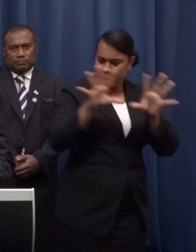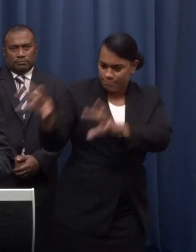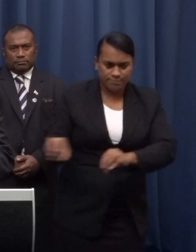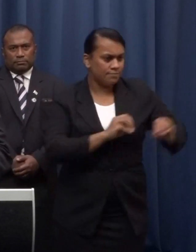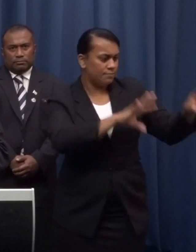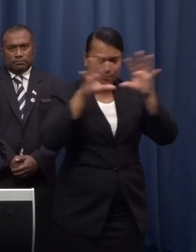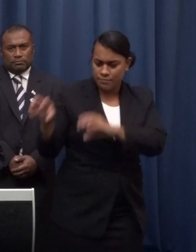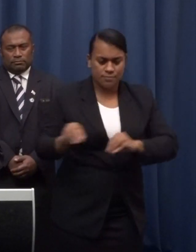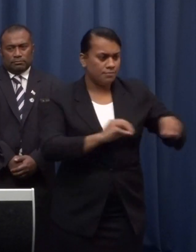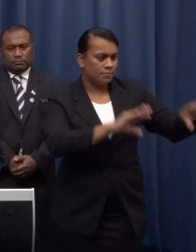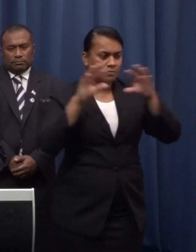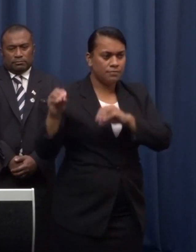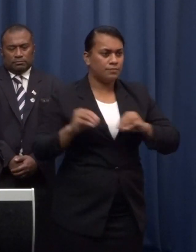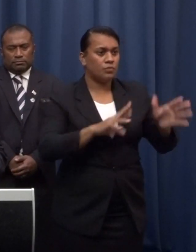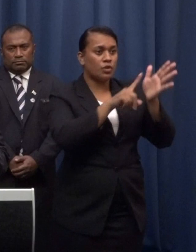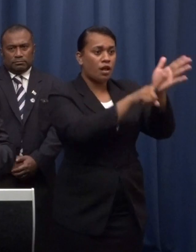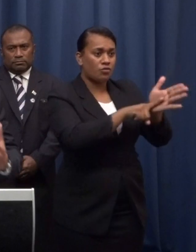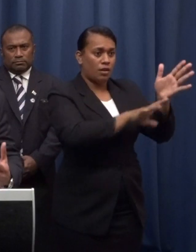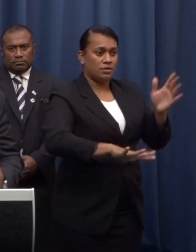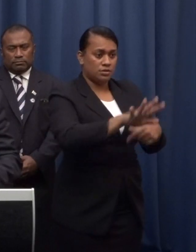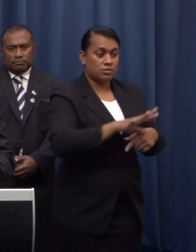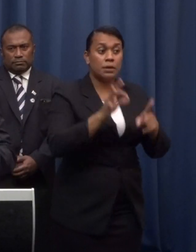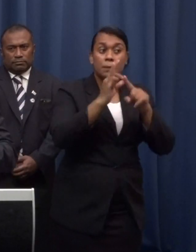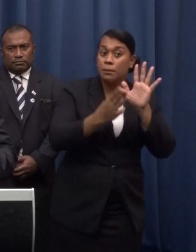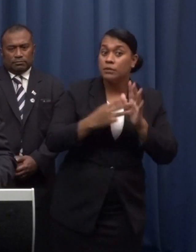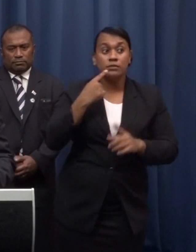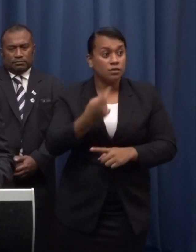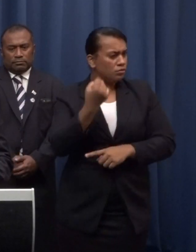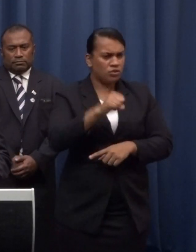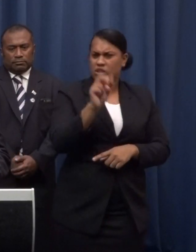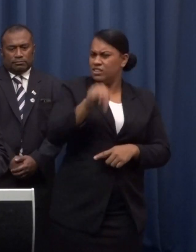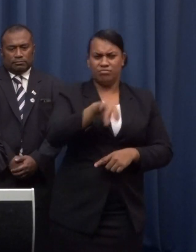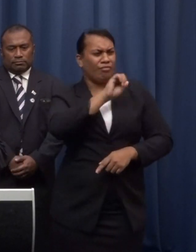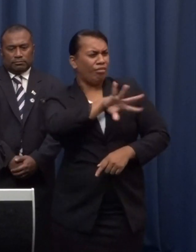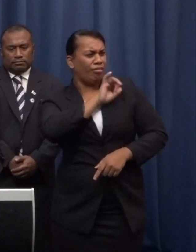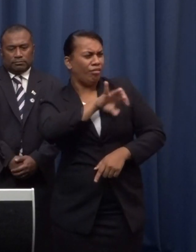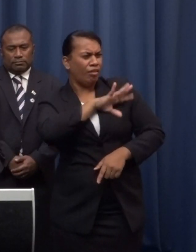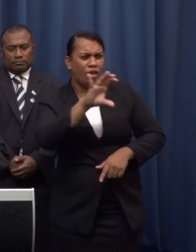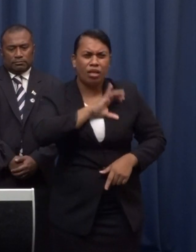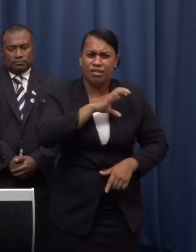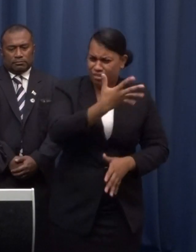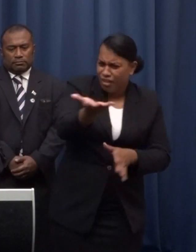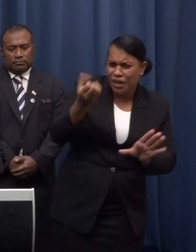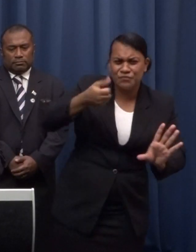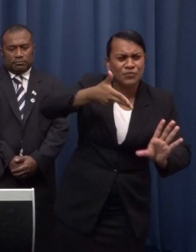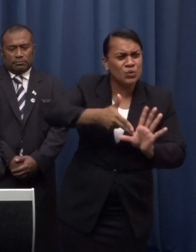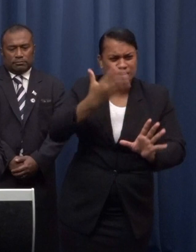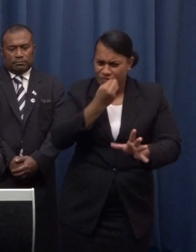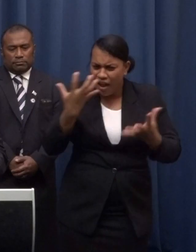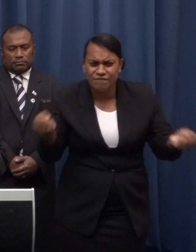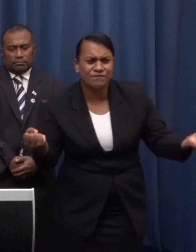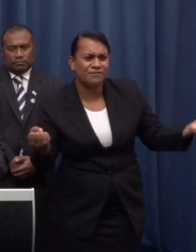said, there's no need to panic. The fuel suppliers are there, the food suppliers are there. At this point in time, we simply need to